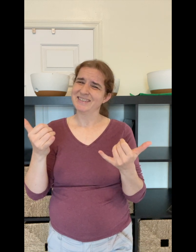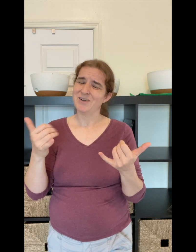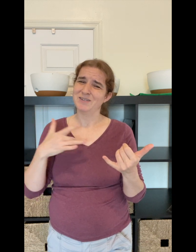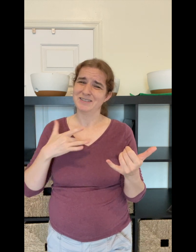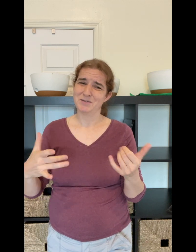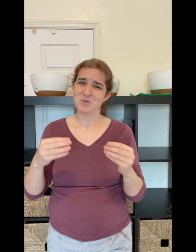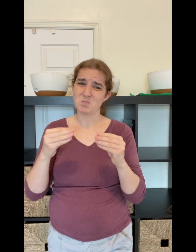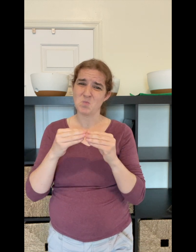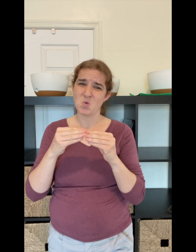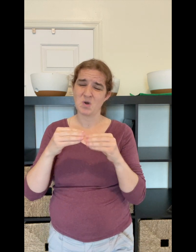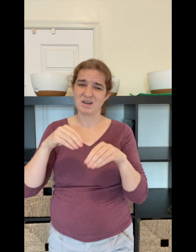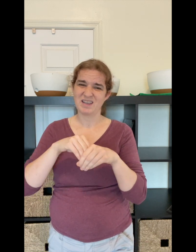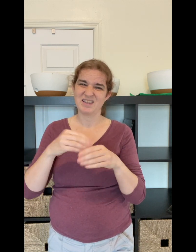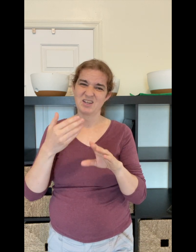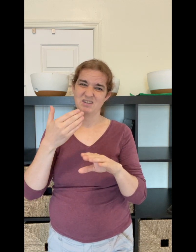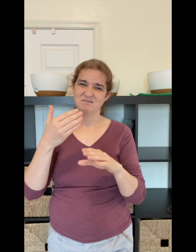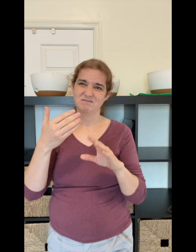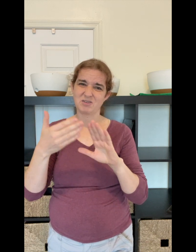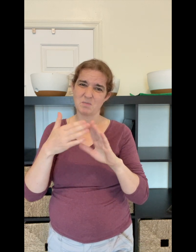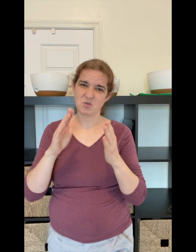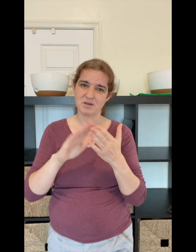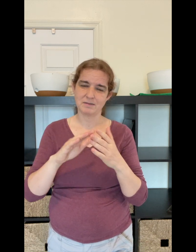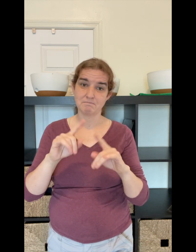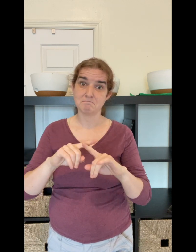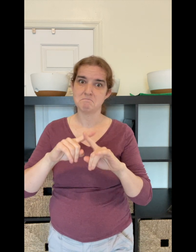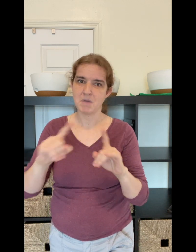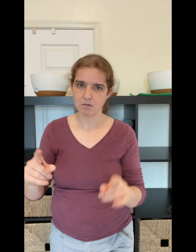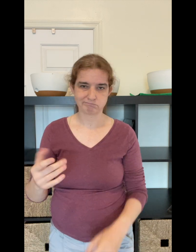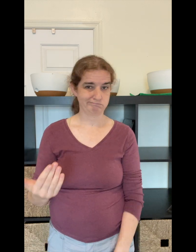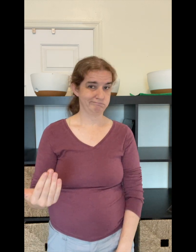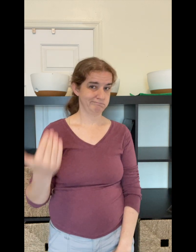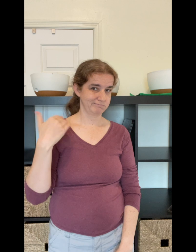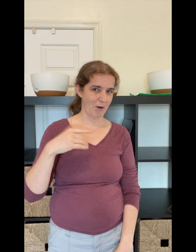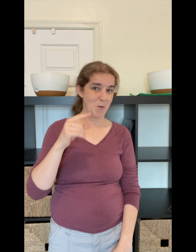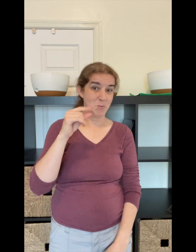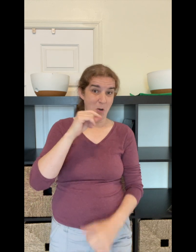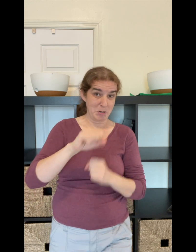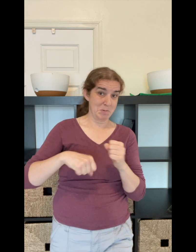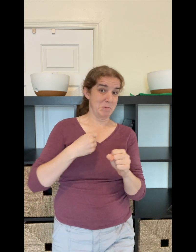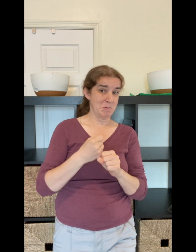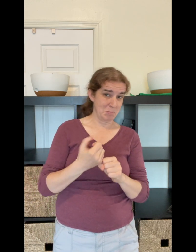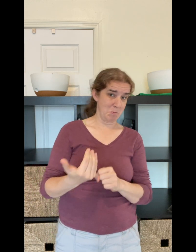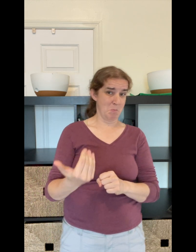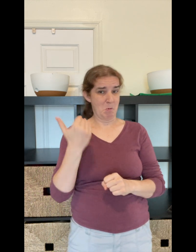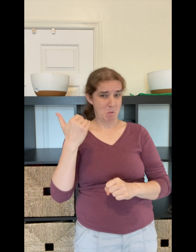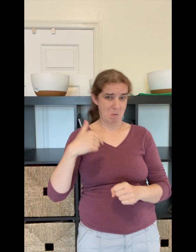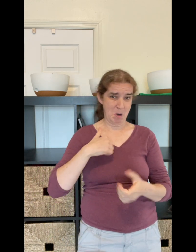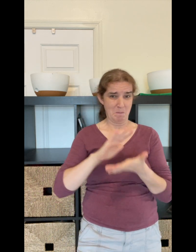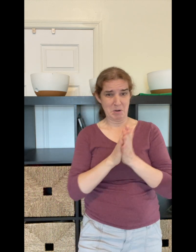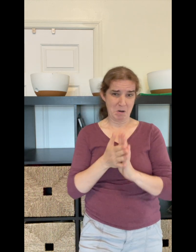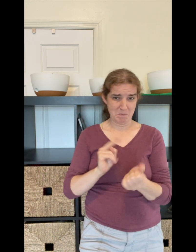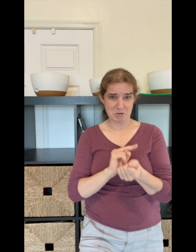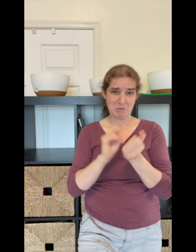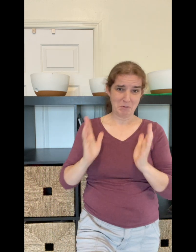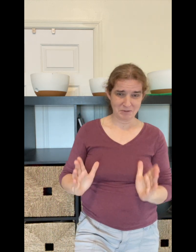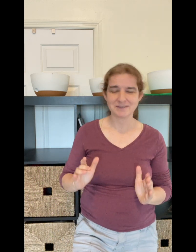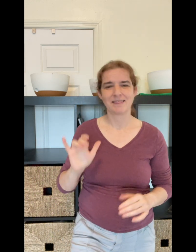MRSA. Now, it tends to happen more in the community too, but back 20 years ago, back when I became a